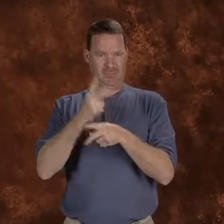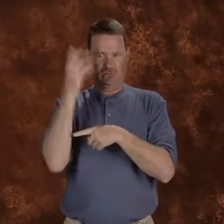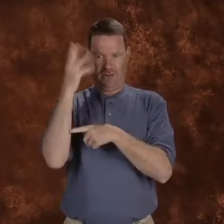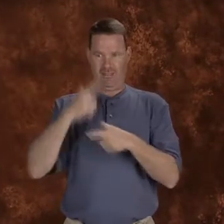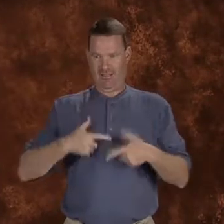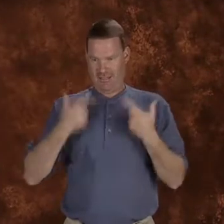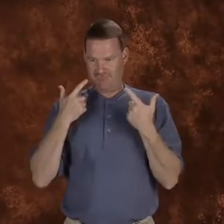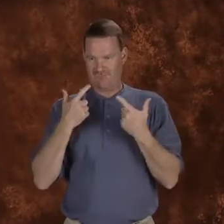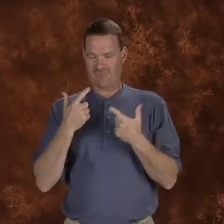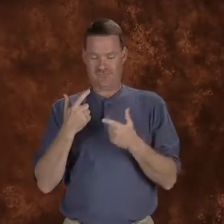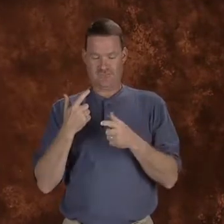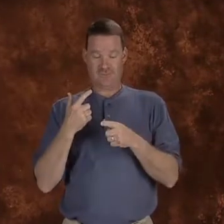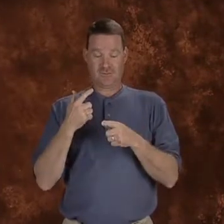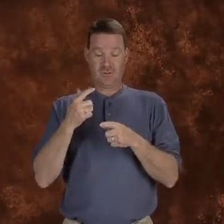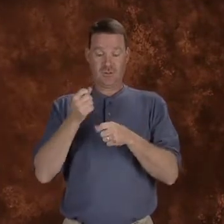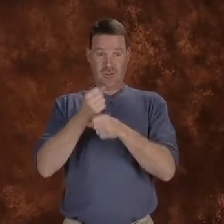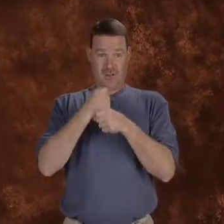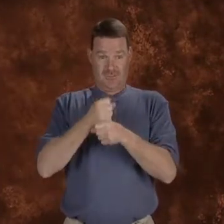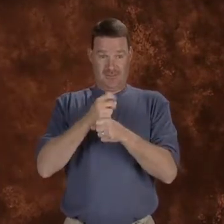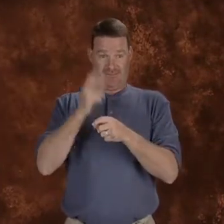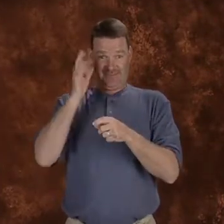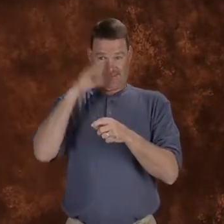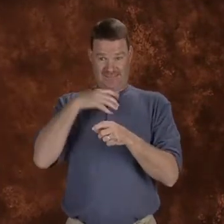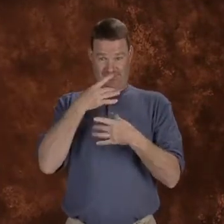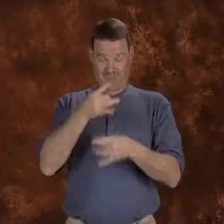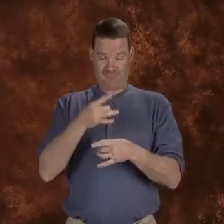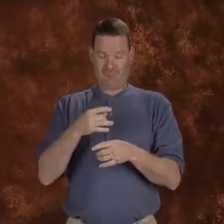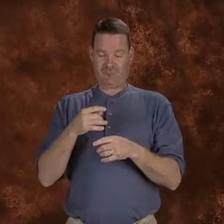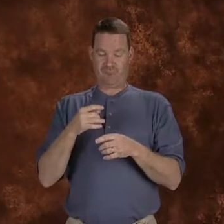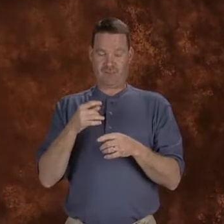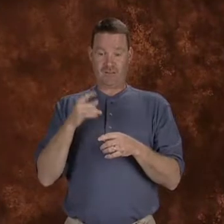and create carbohydrates. Really, that's sugar.